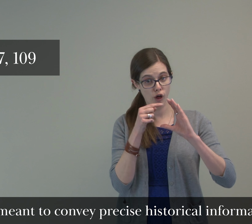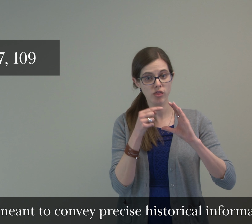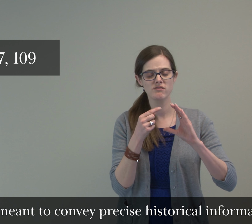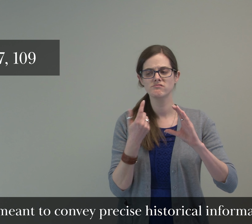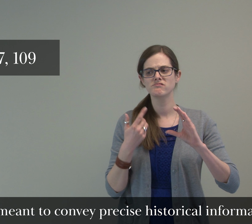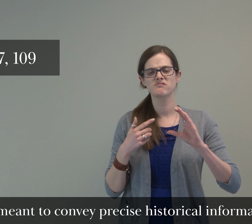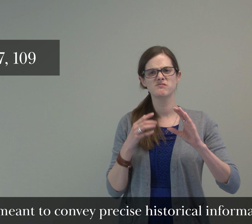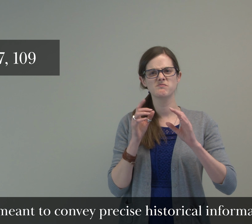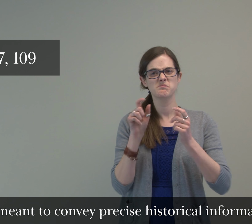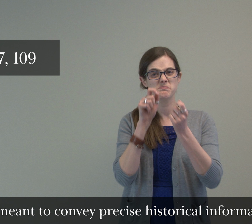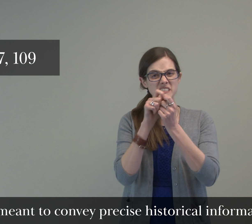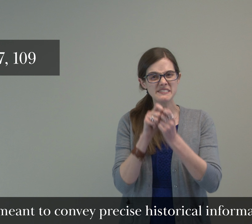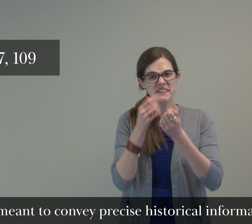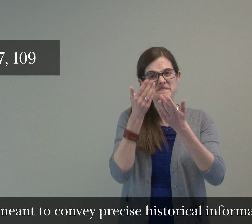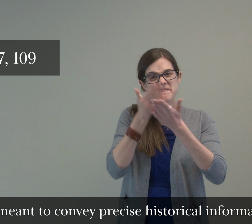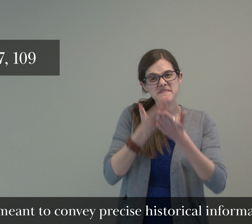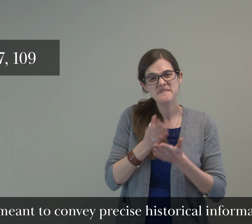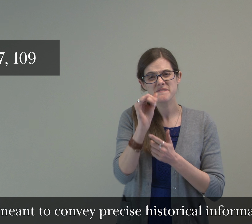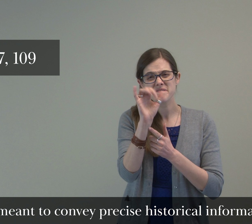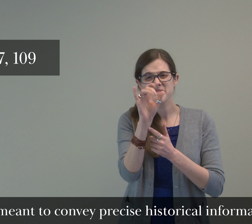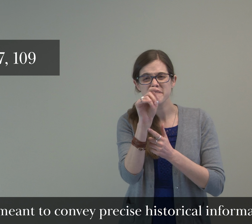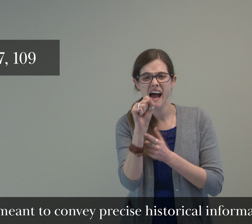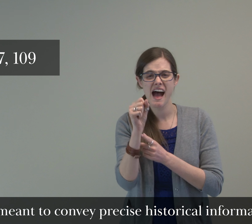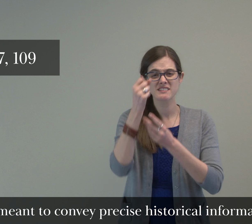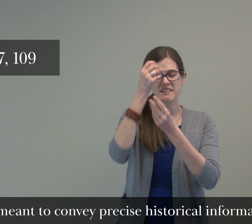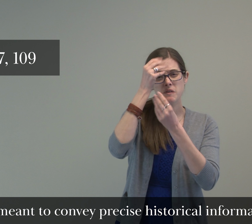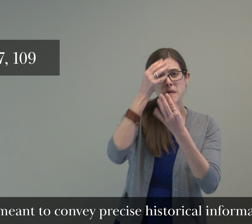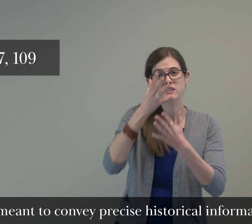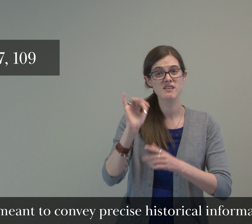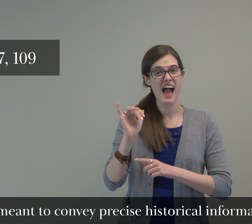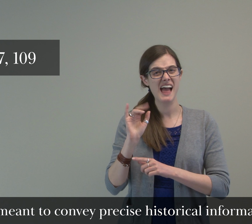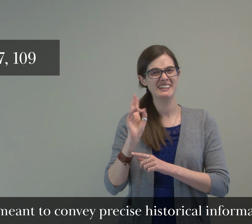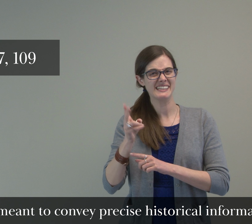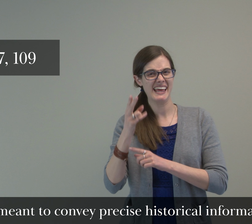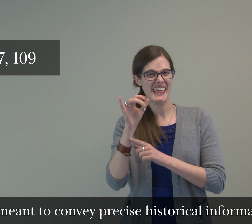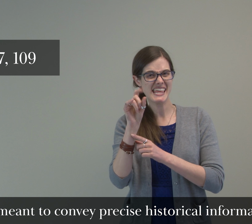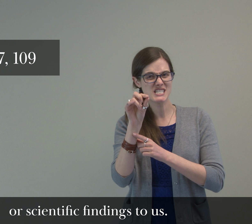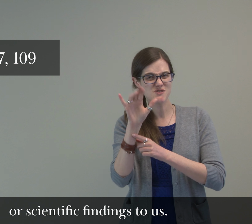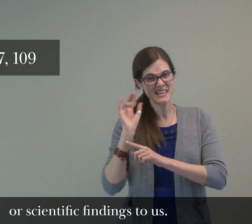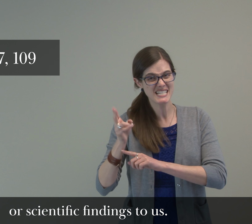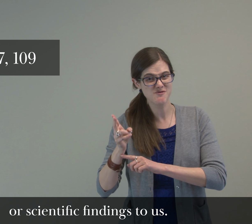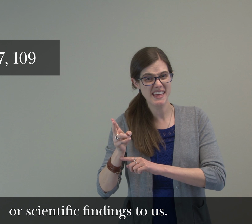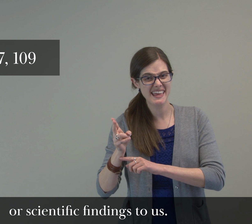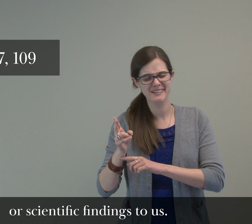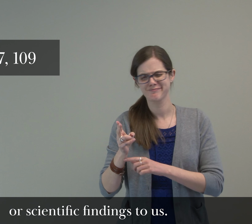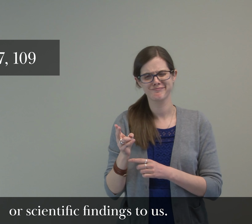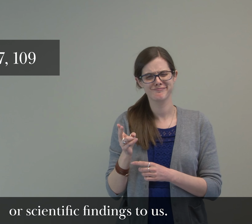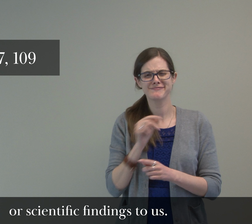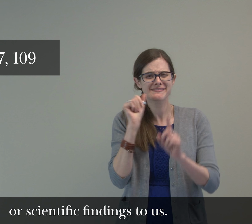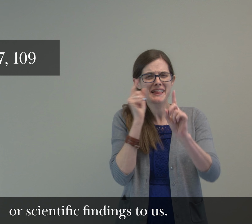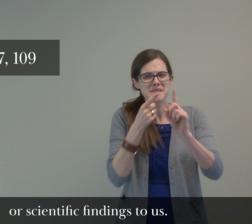not meant to convey precise historical information or scientific findings to us.